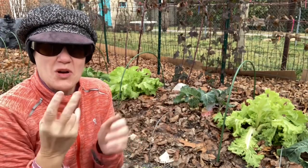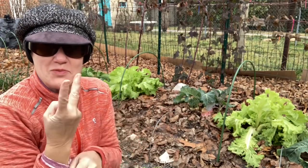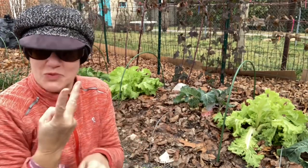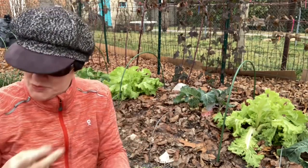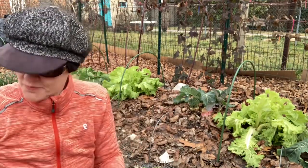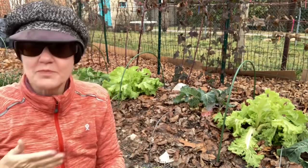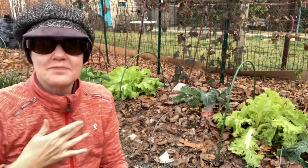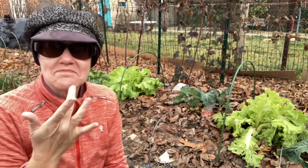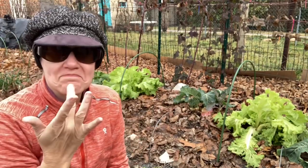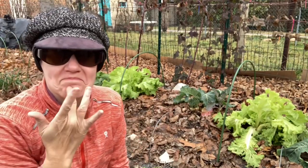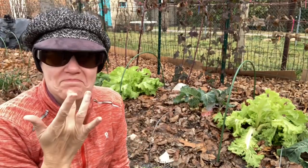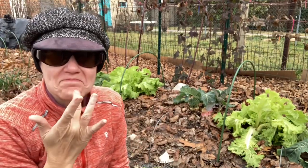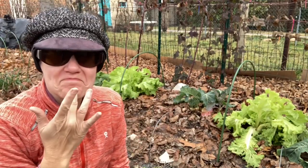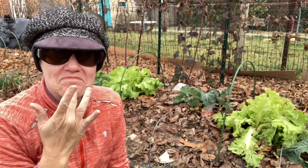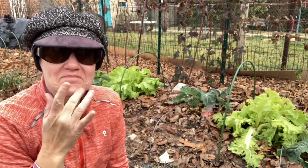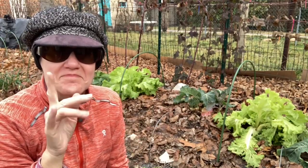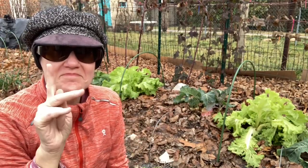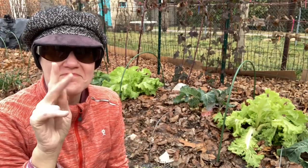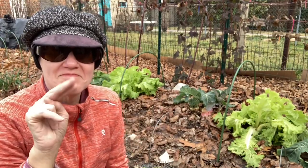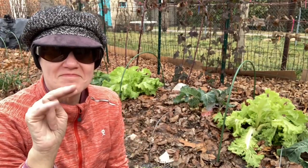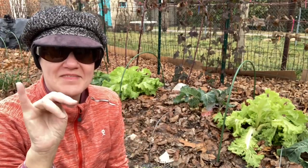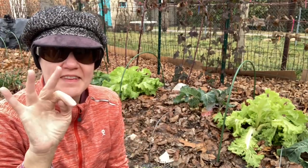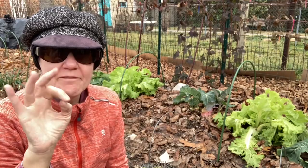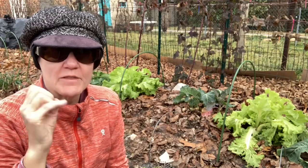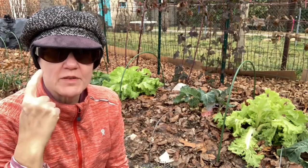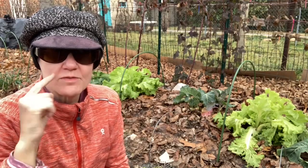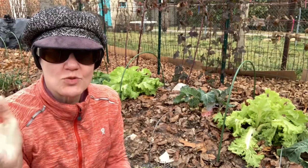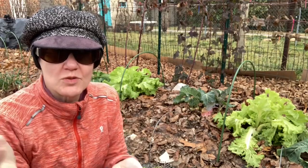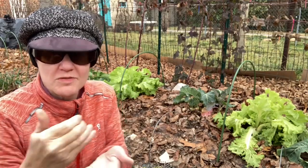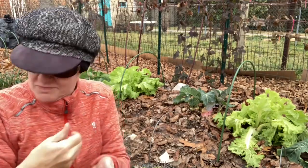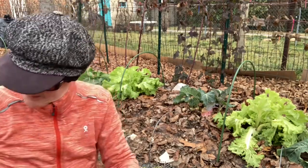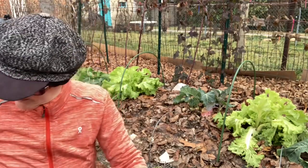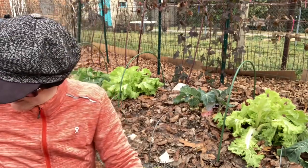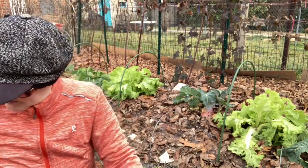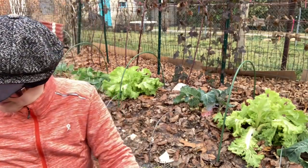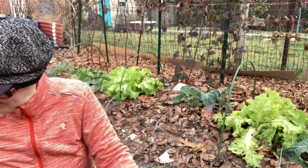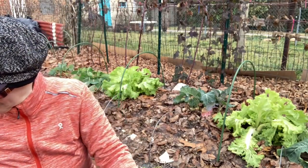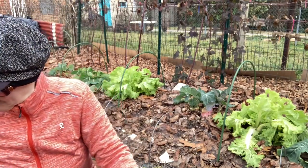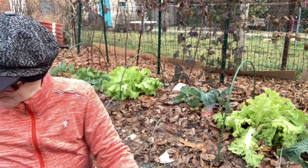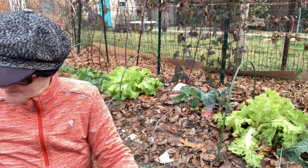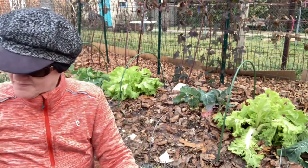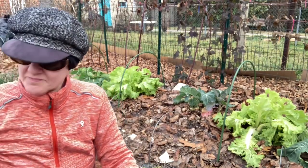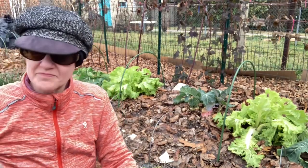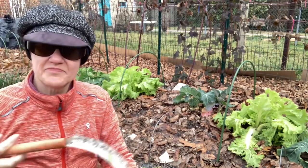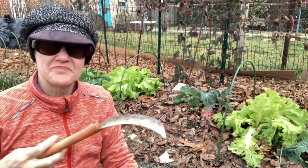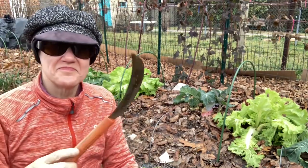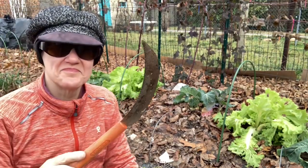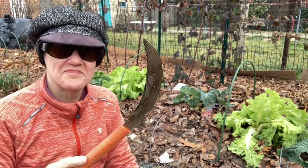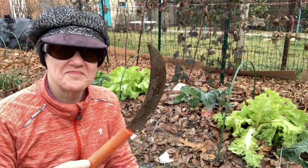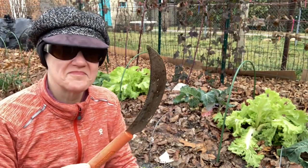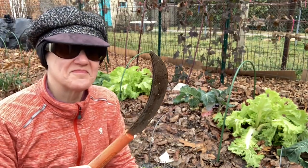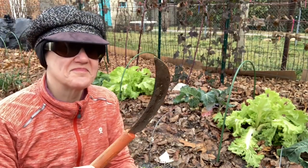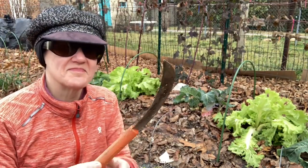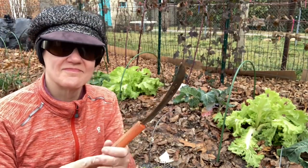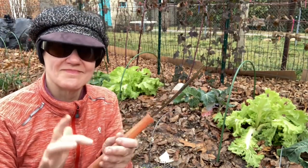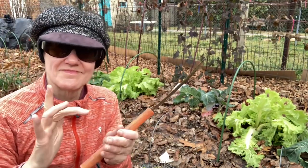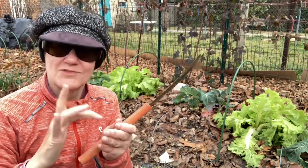that overwhelms me. So let's just get these two. I'm going to use my favorite knife.